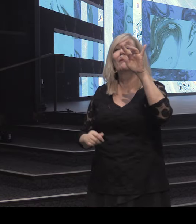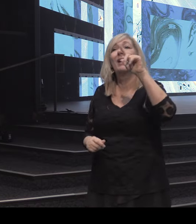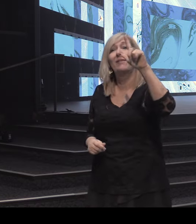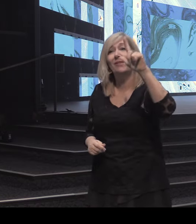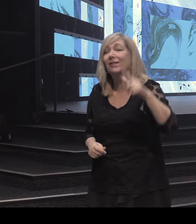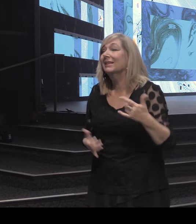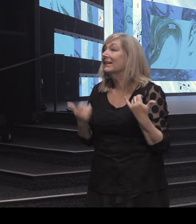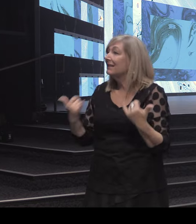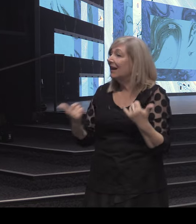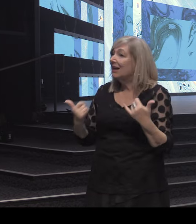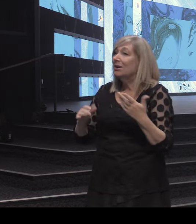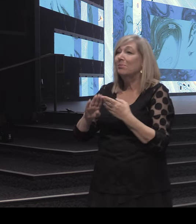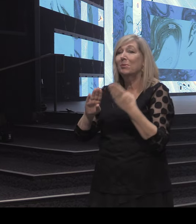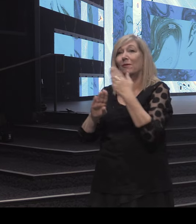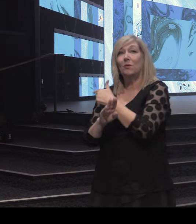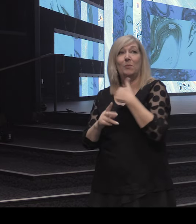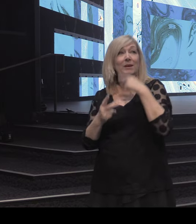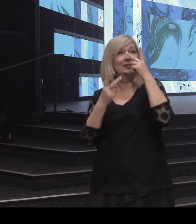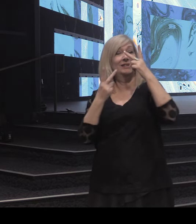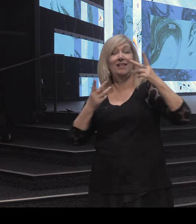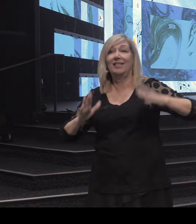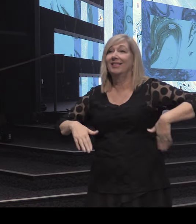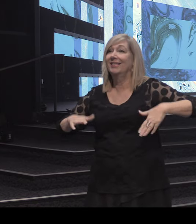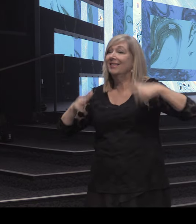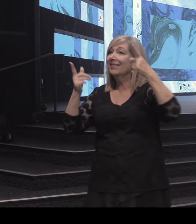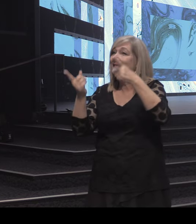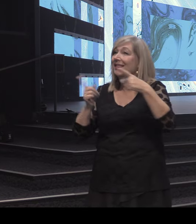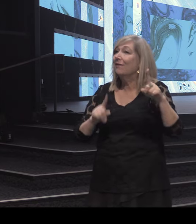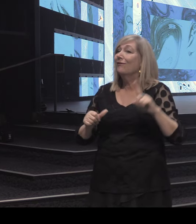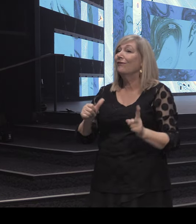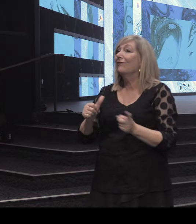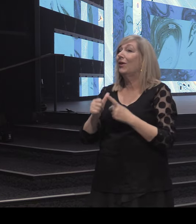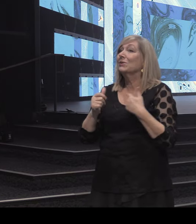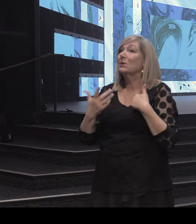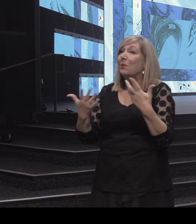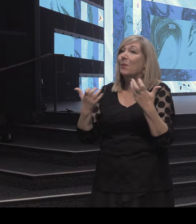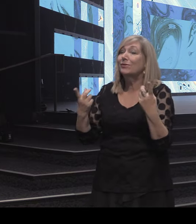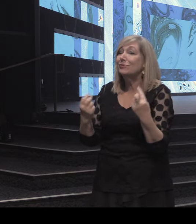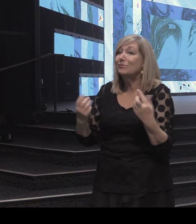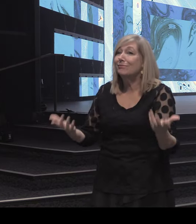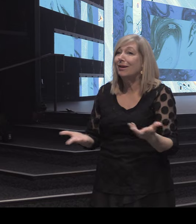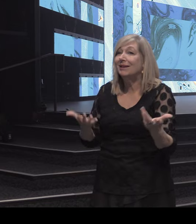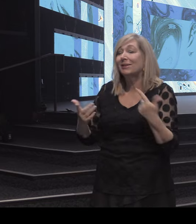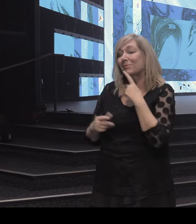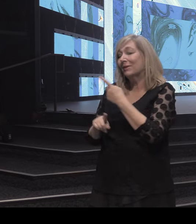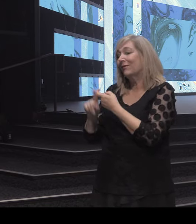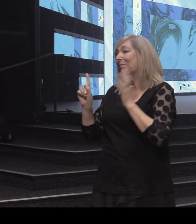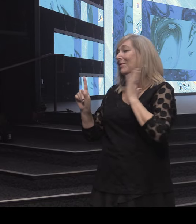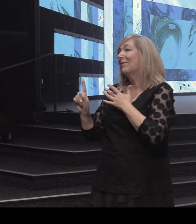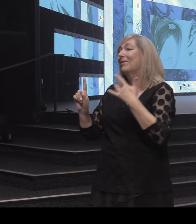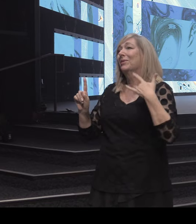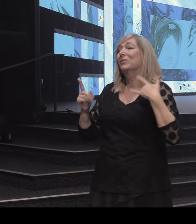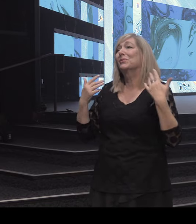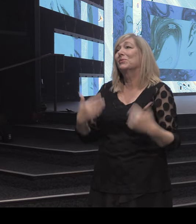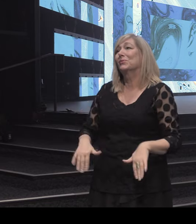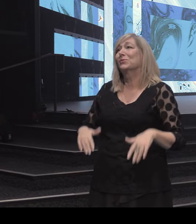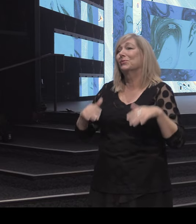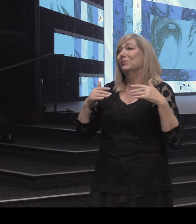we are before we've seen anything of that. And we just want to tell you, Lord, from the bottom of our